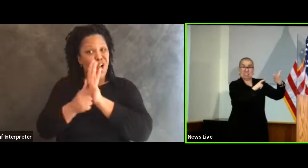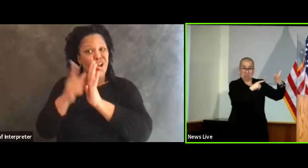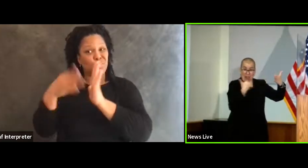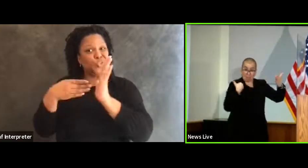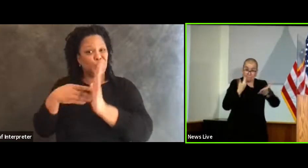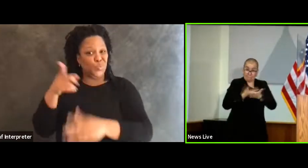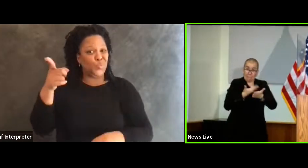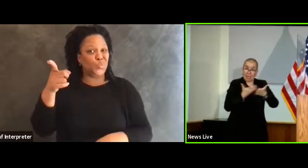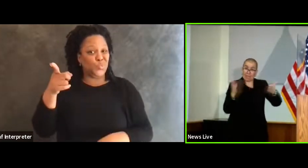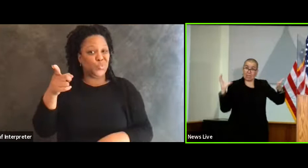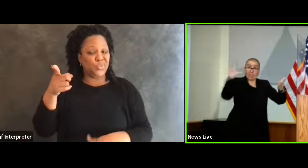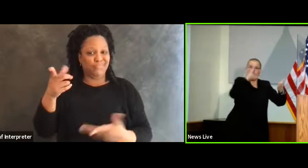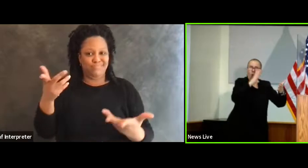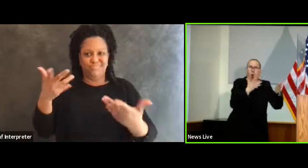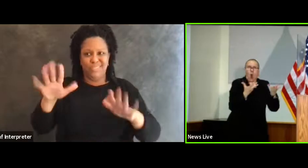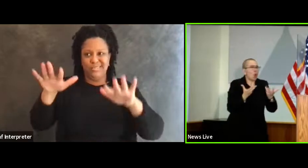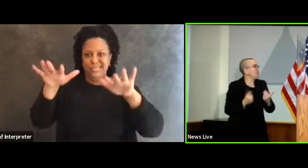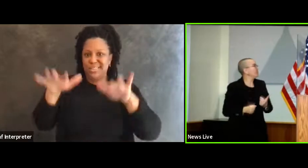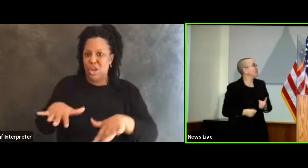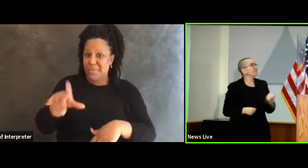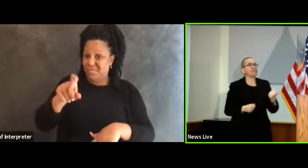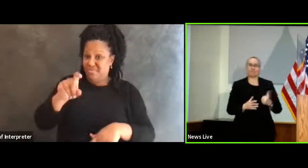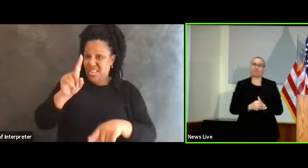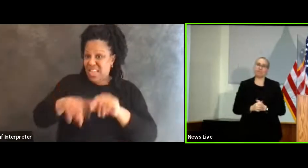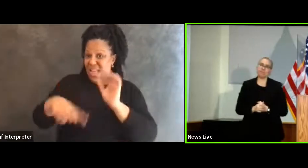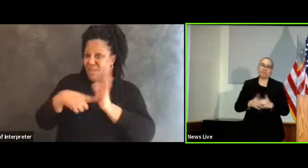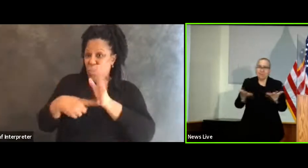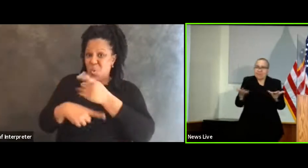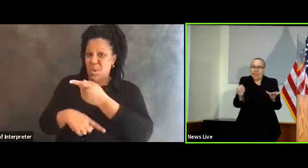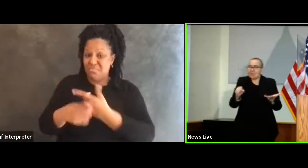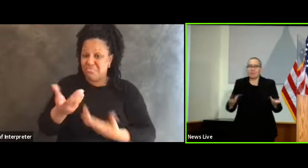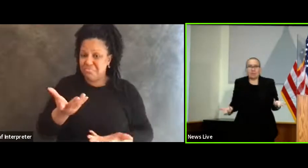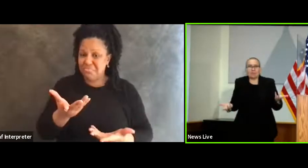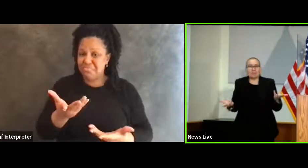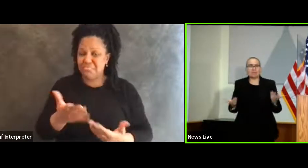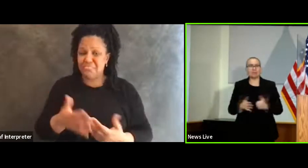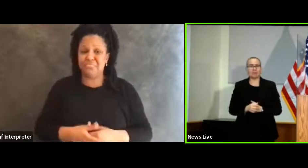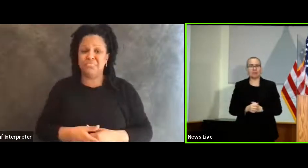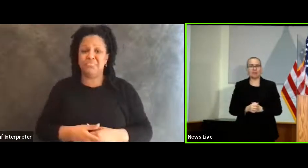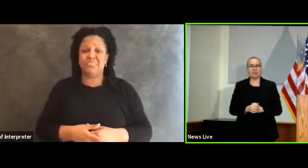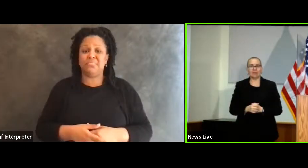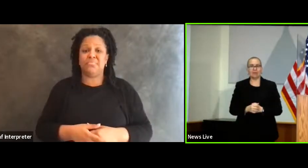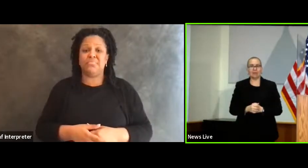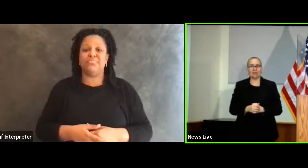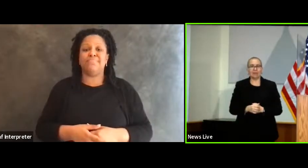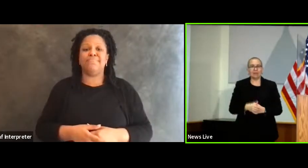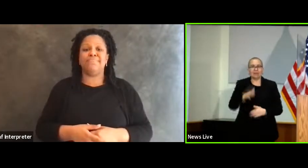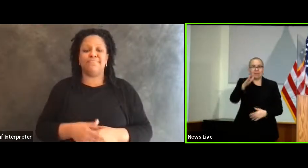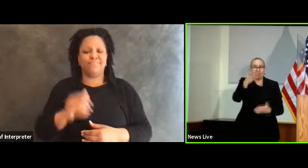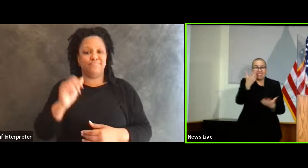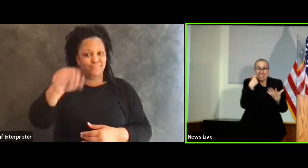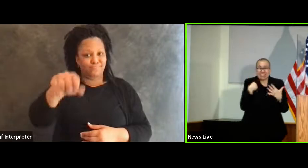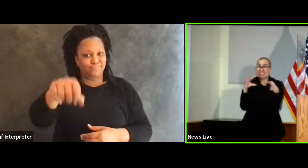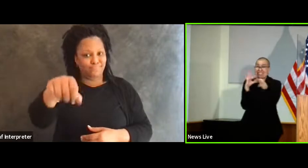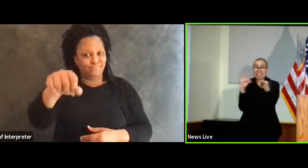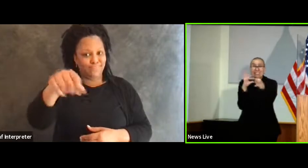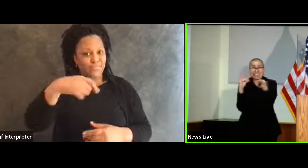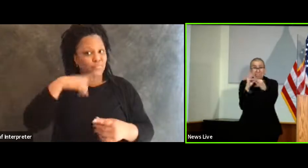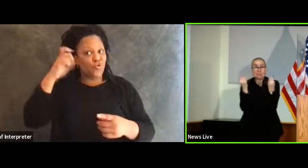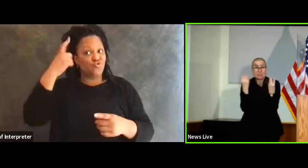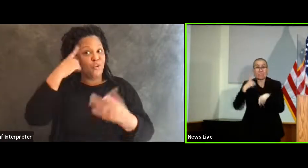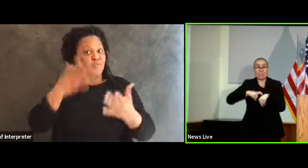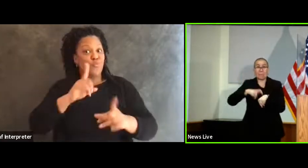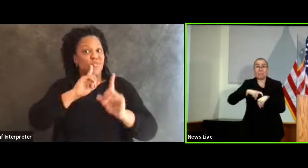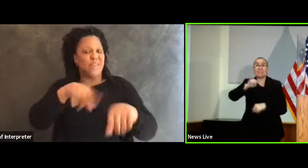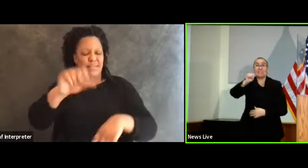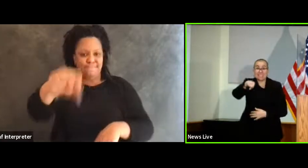those accounts, and on this, what it costs. Here's the thing: some of you heard me say this many times. I said it when I asked folks